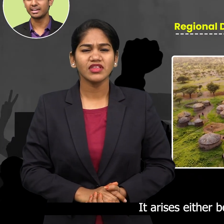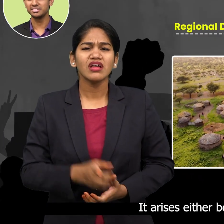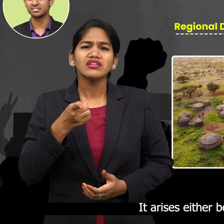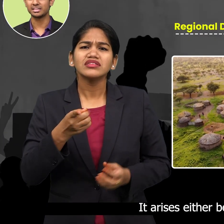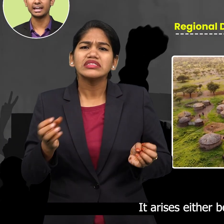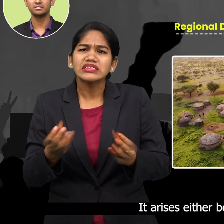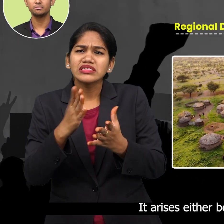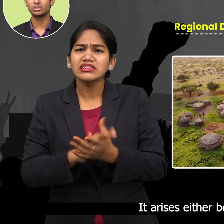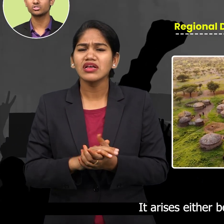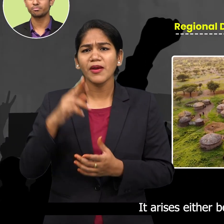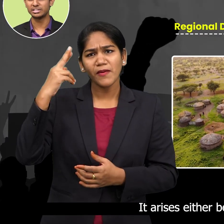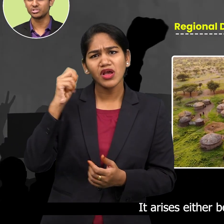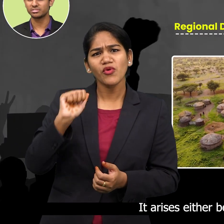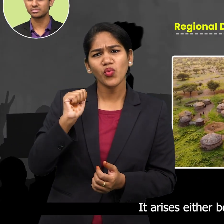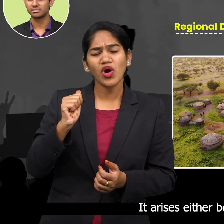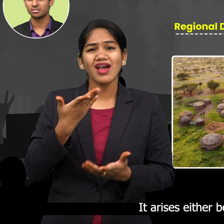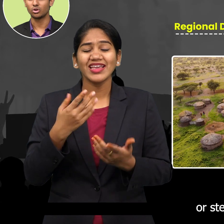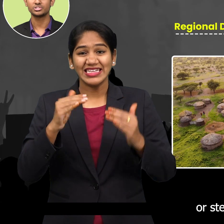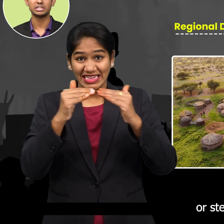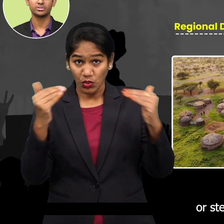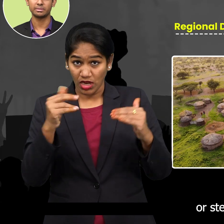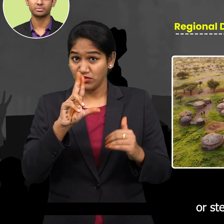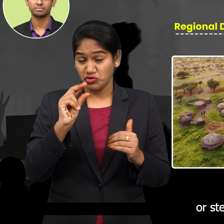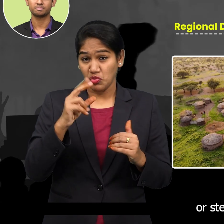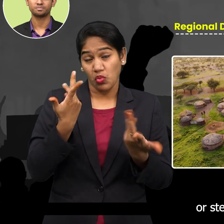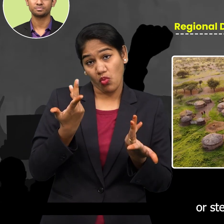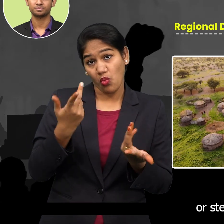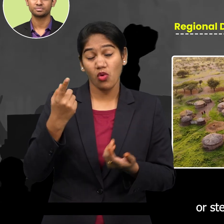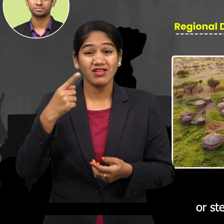It arises either because of prejudice or stereotype.